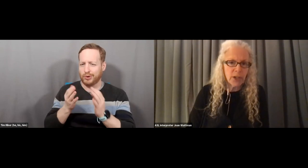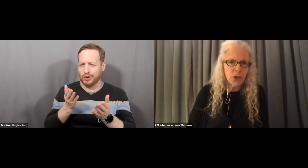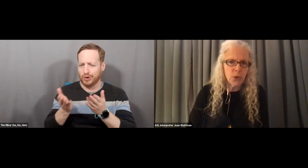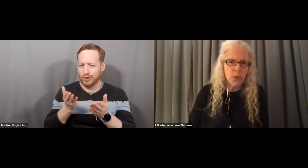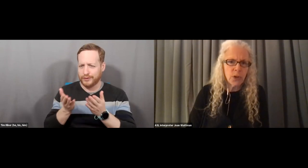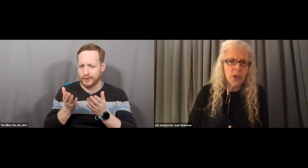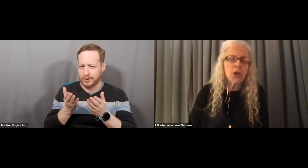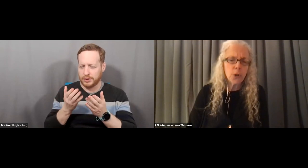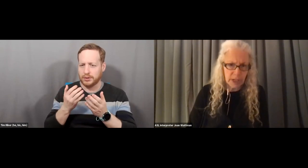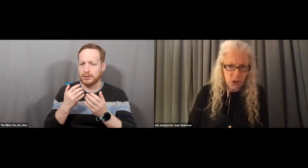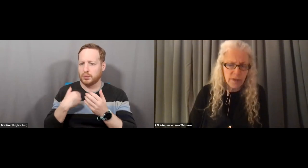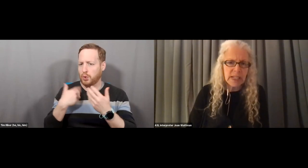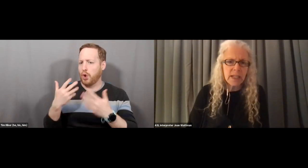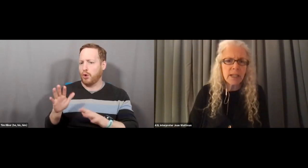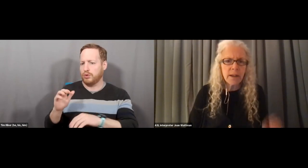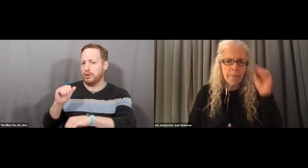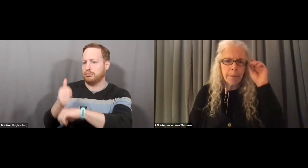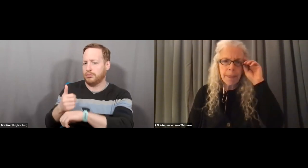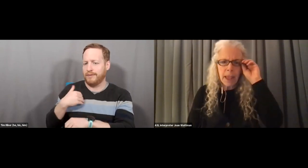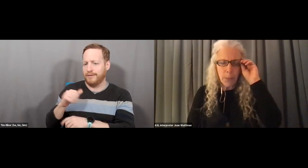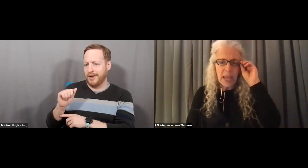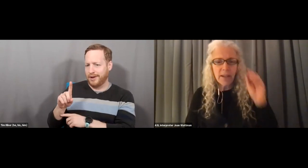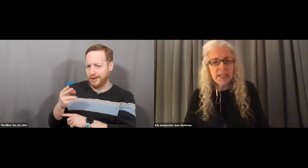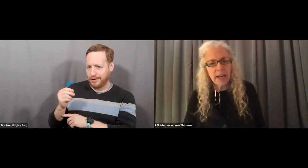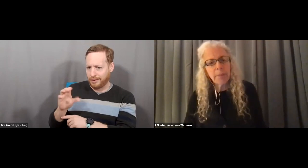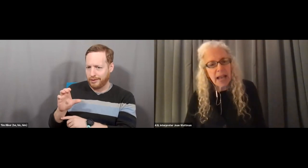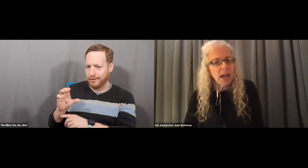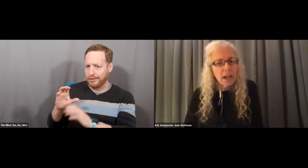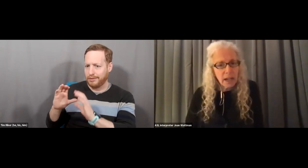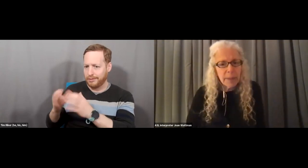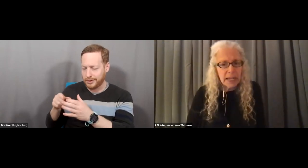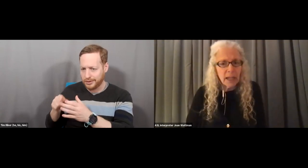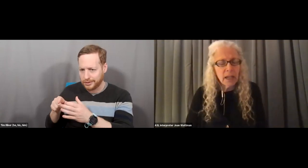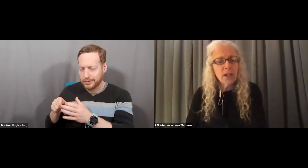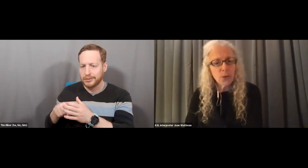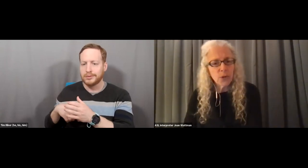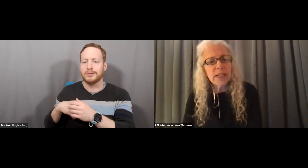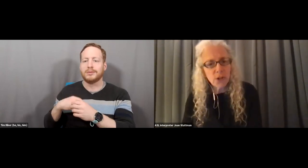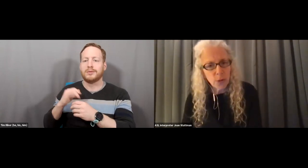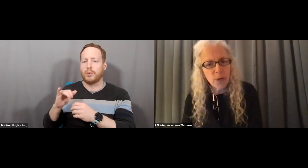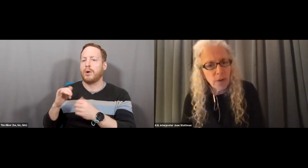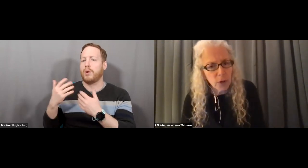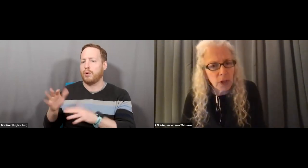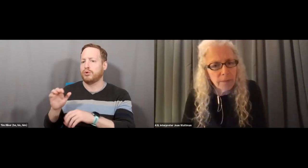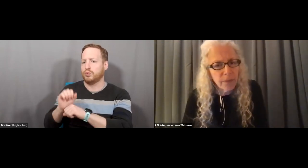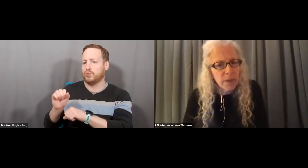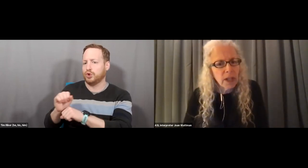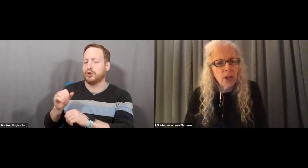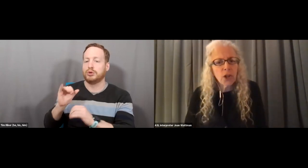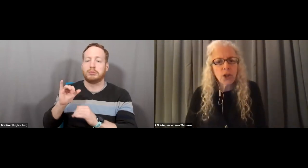to interpreting services, and we have set up an ad hoc committee to address interpreter referral. So